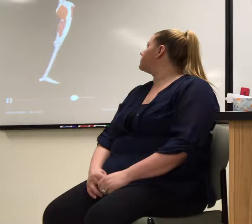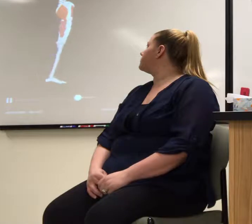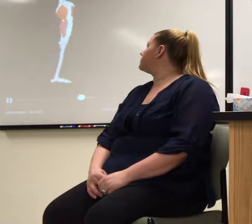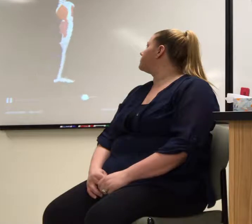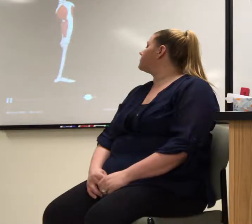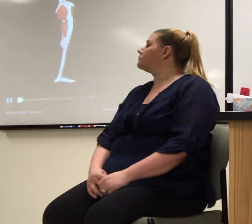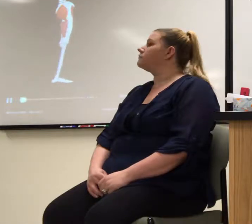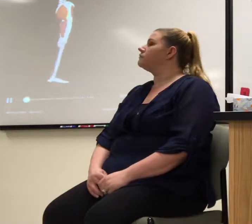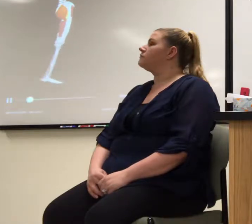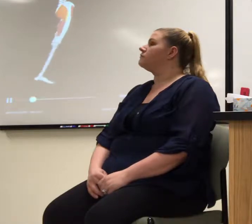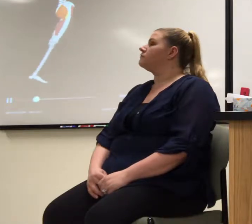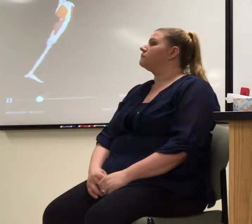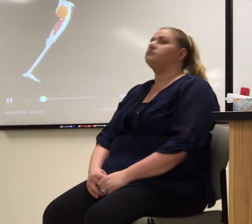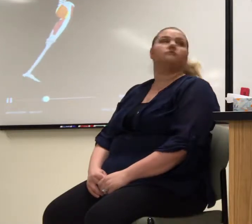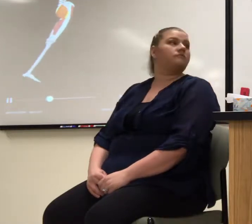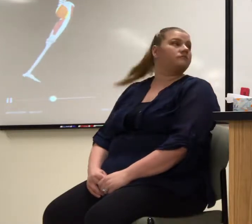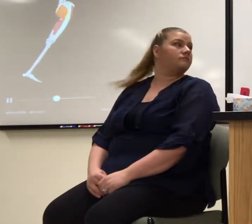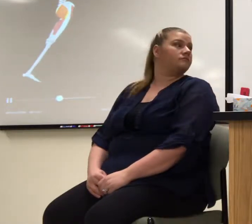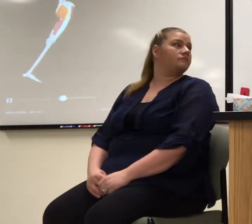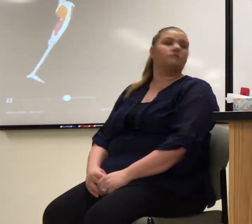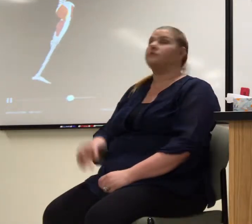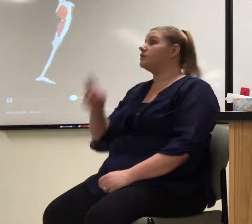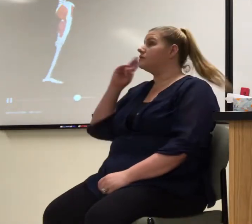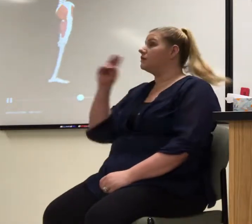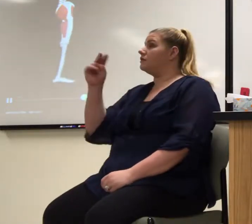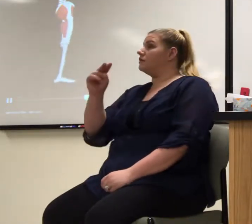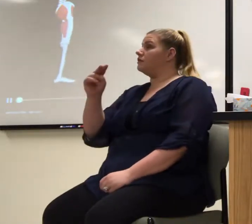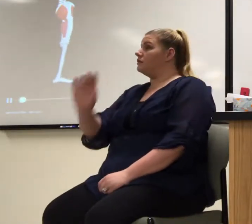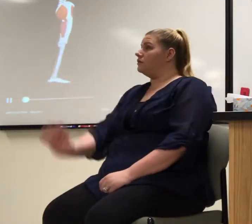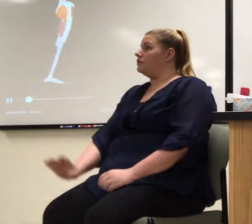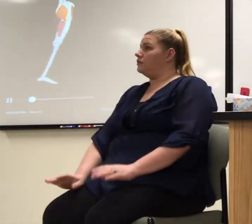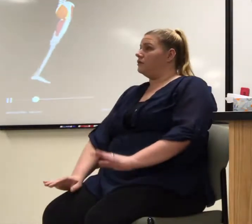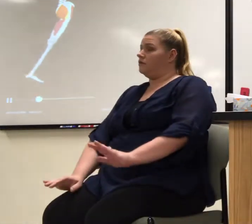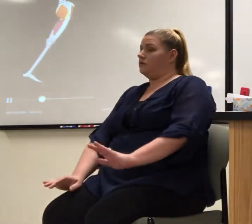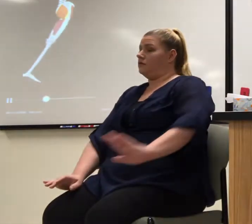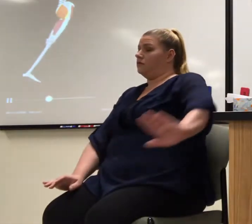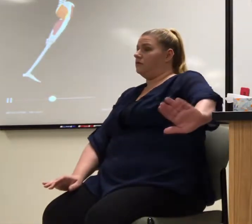If I bring my hip straight out this way, what have I done?